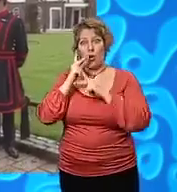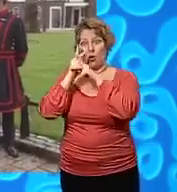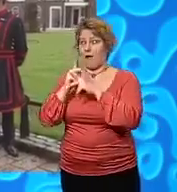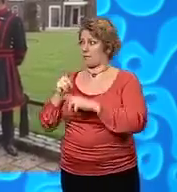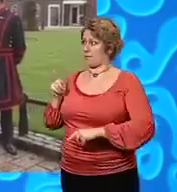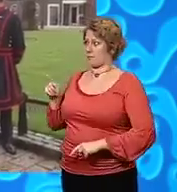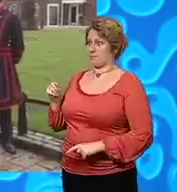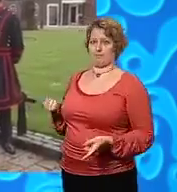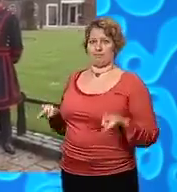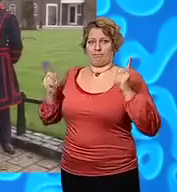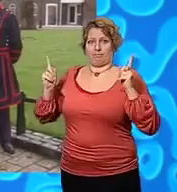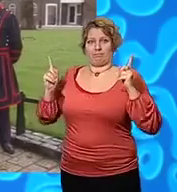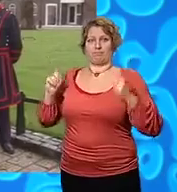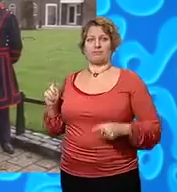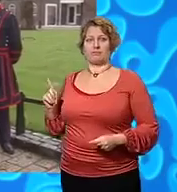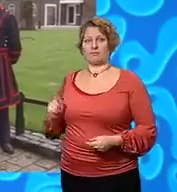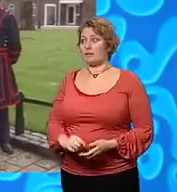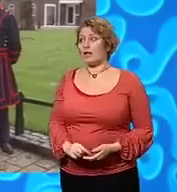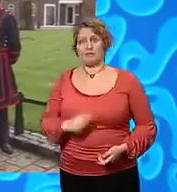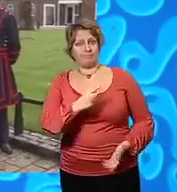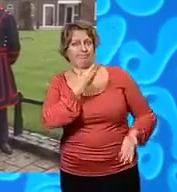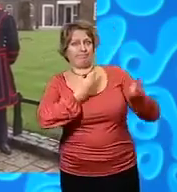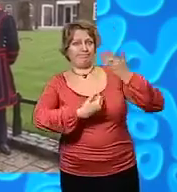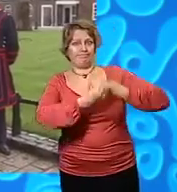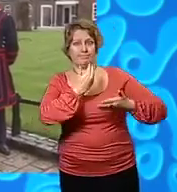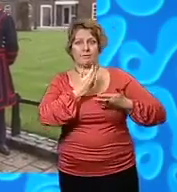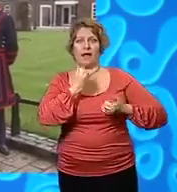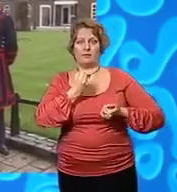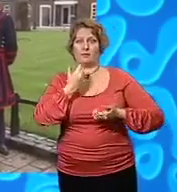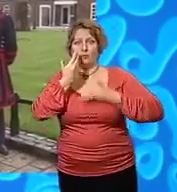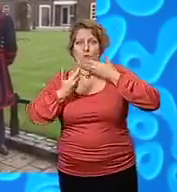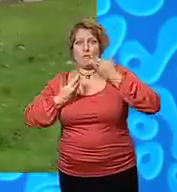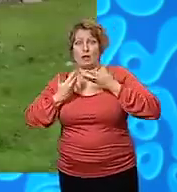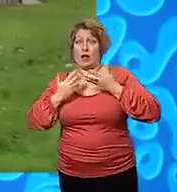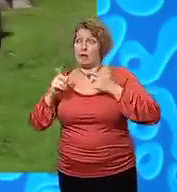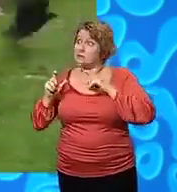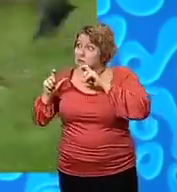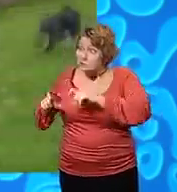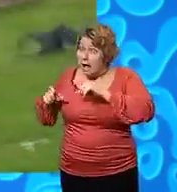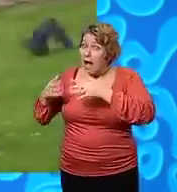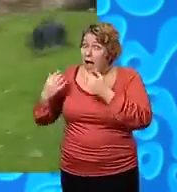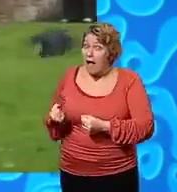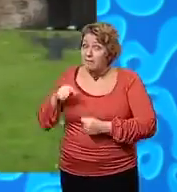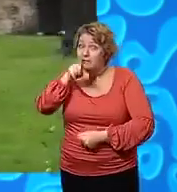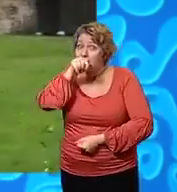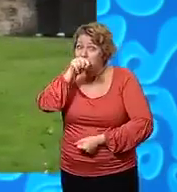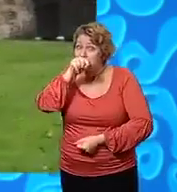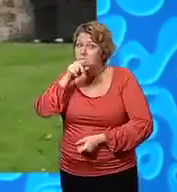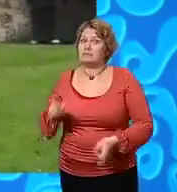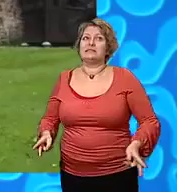Master. Hi, how are you? Very well. He told me there's a story that as long as the ravens stay here, the